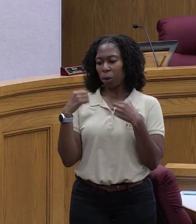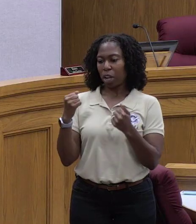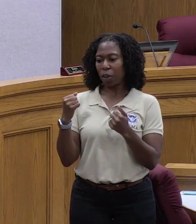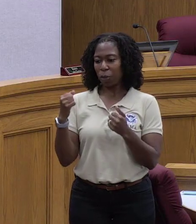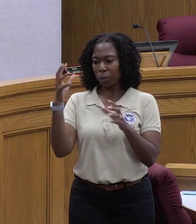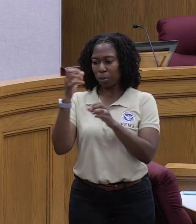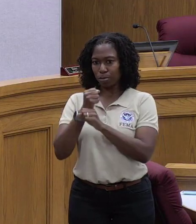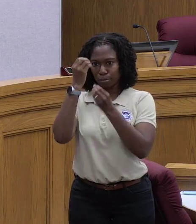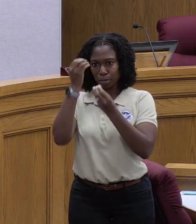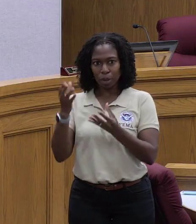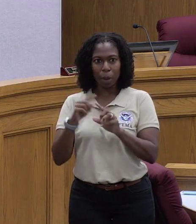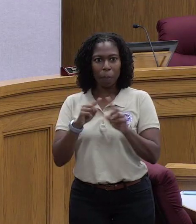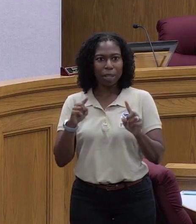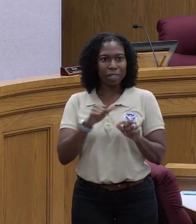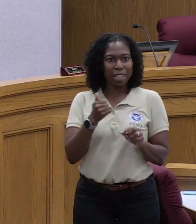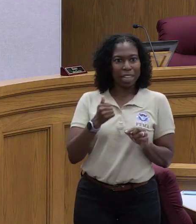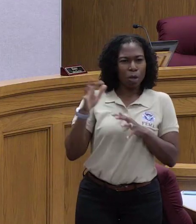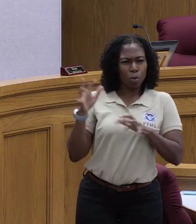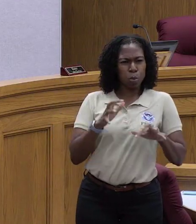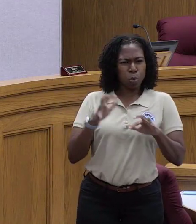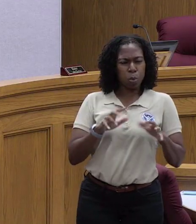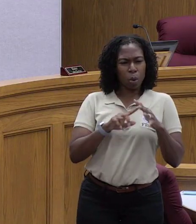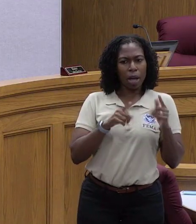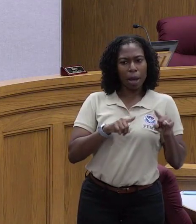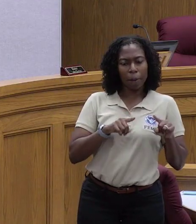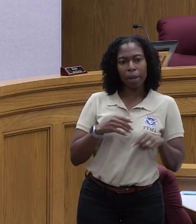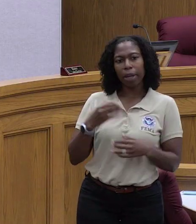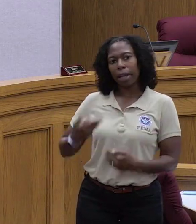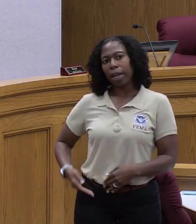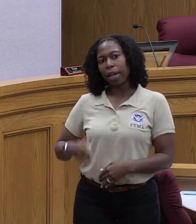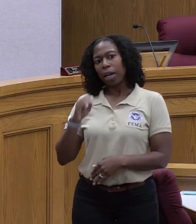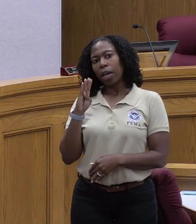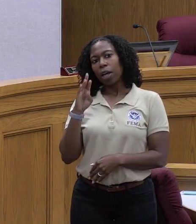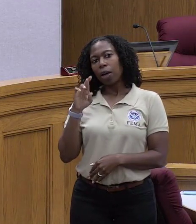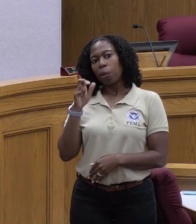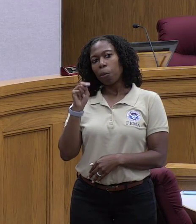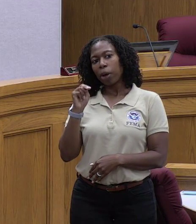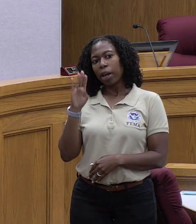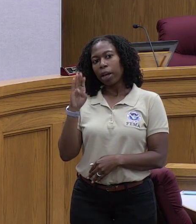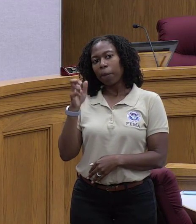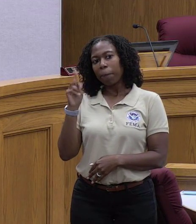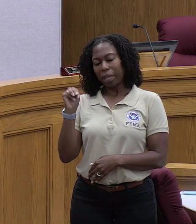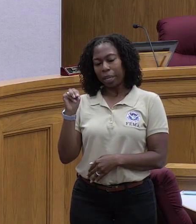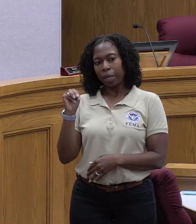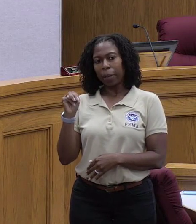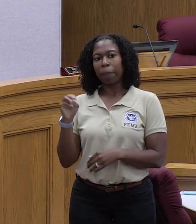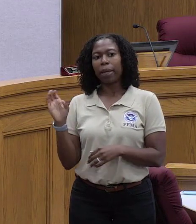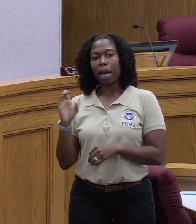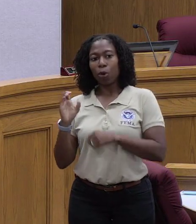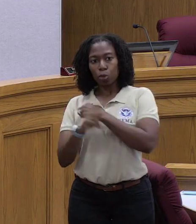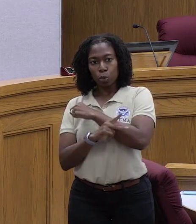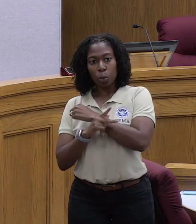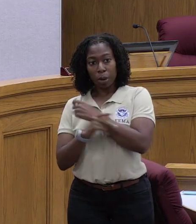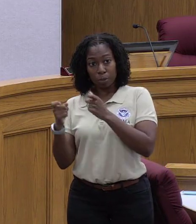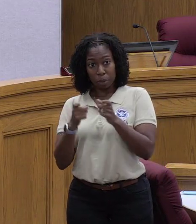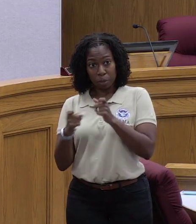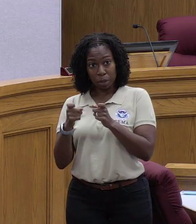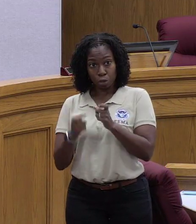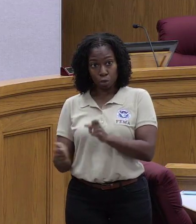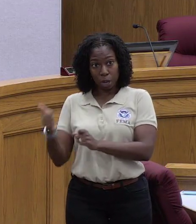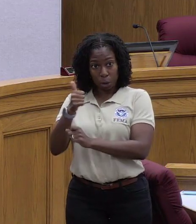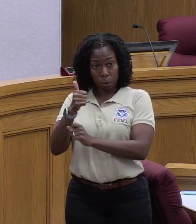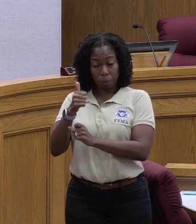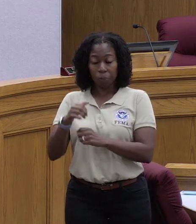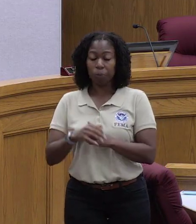another storm in the Gulf. I'm Brian Beam, Calcasieu Parish Administrator. We'll hear from a lot of our